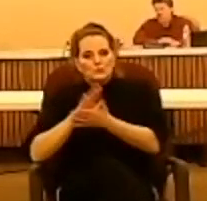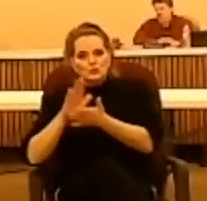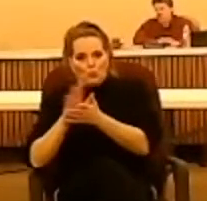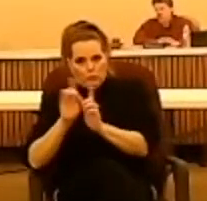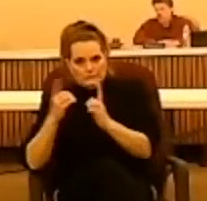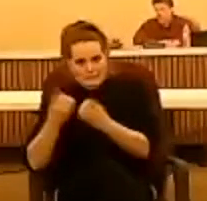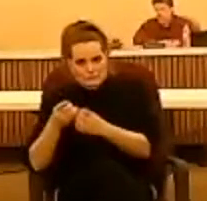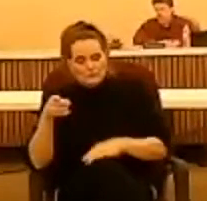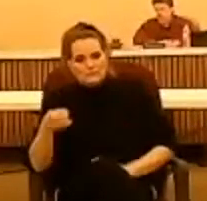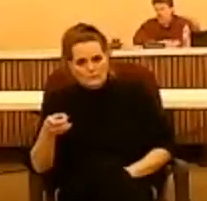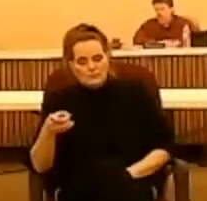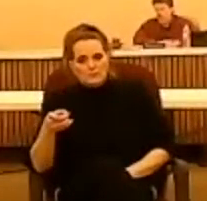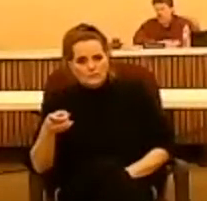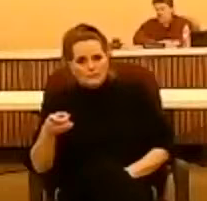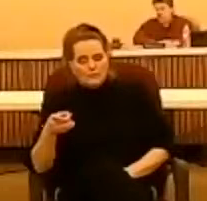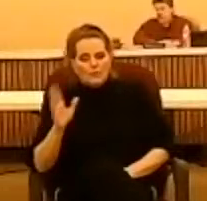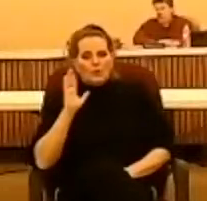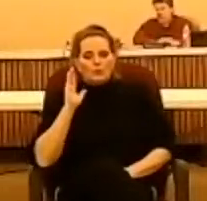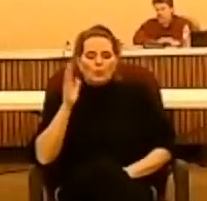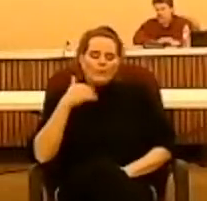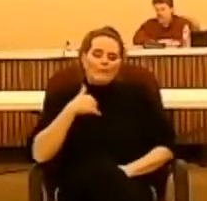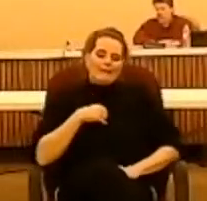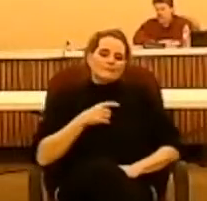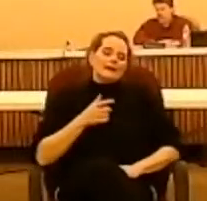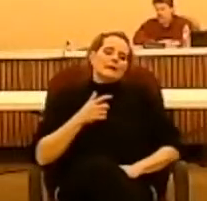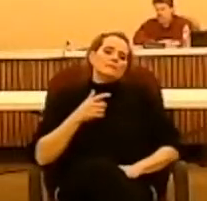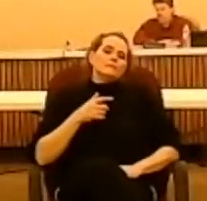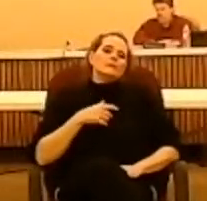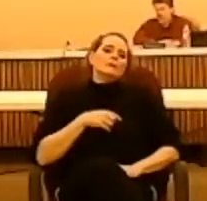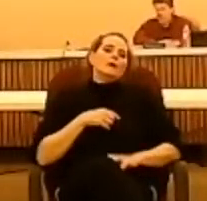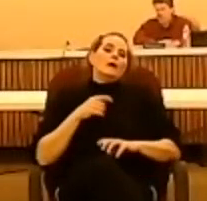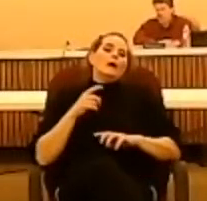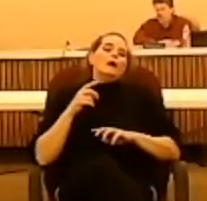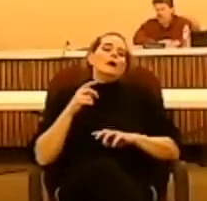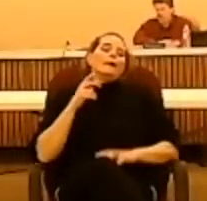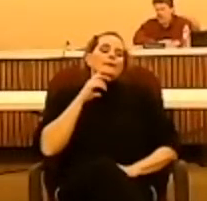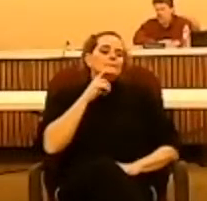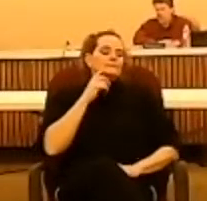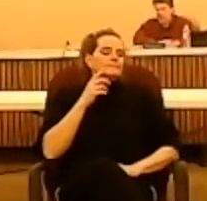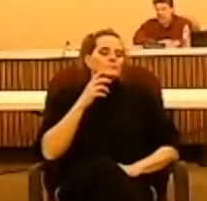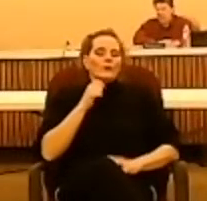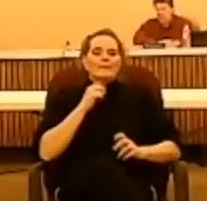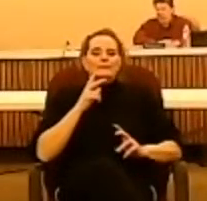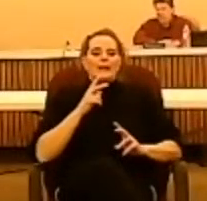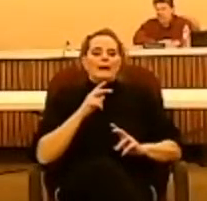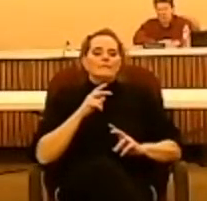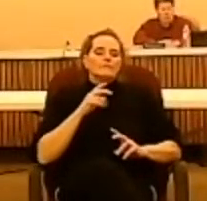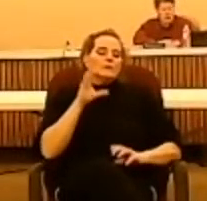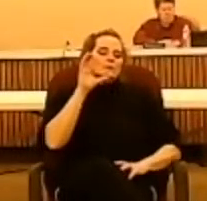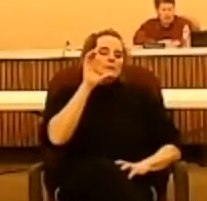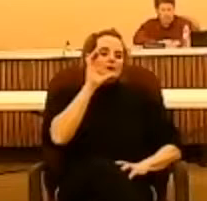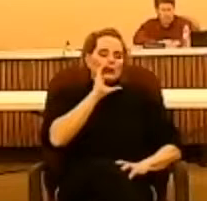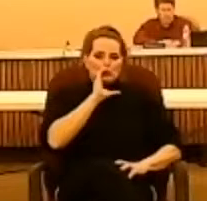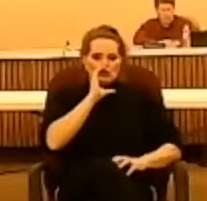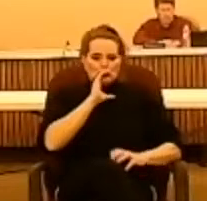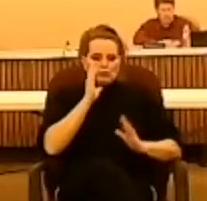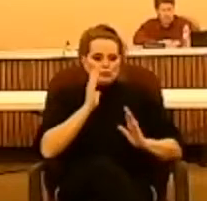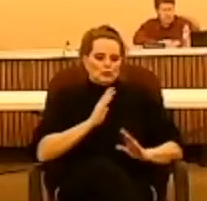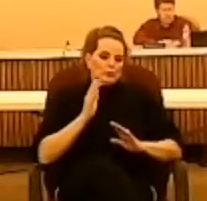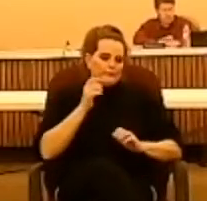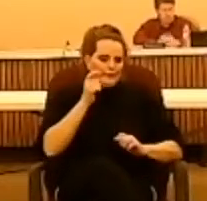have, a land surveyor come in and establish the boundaries. I've described